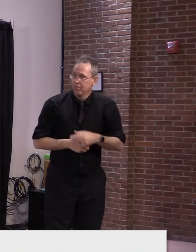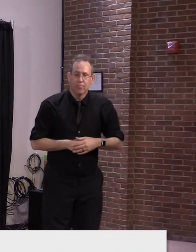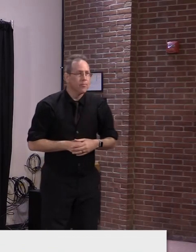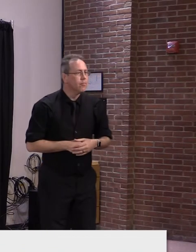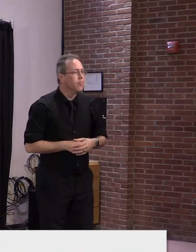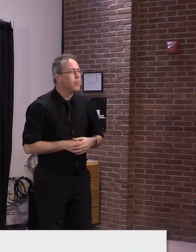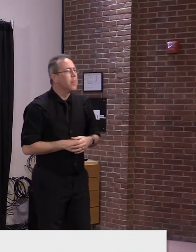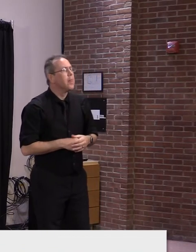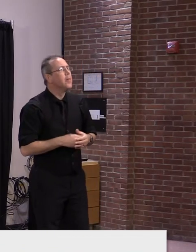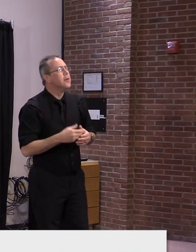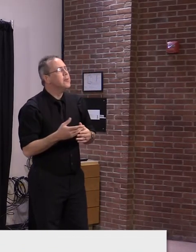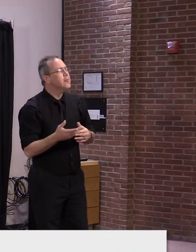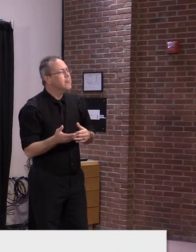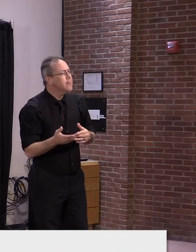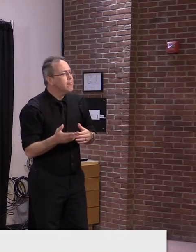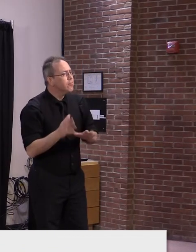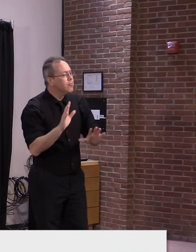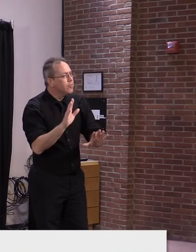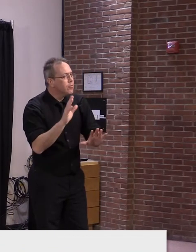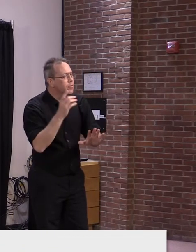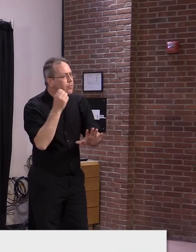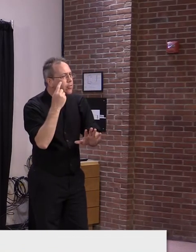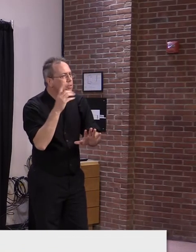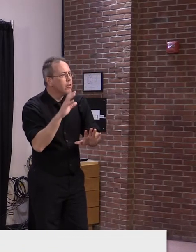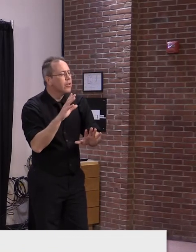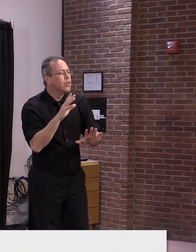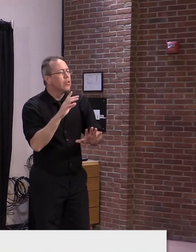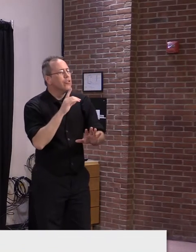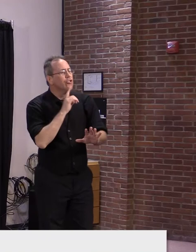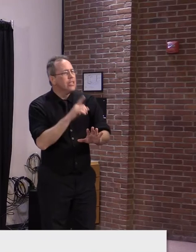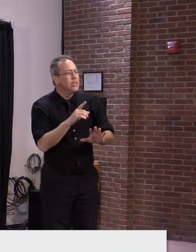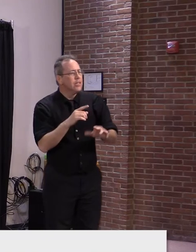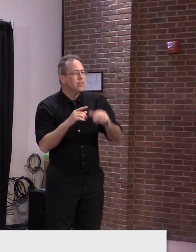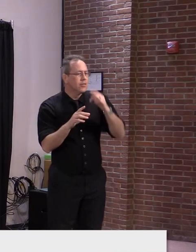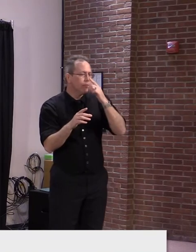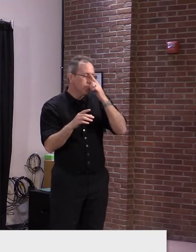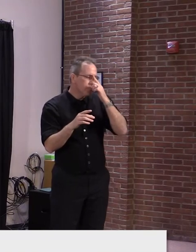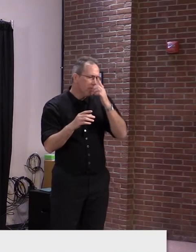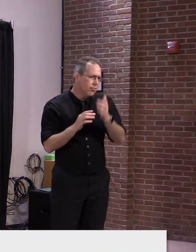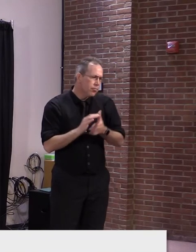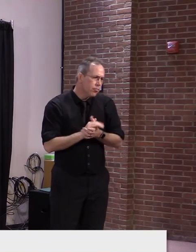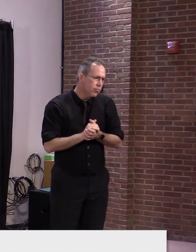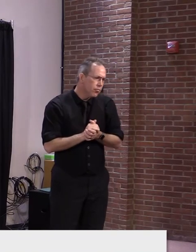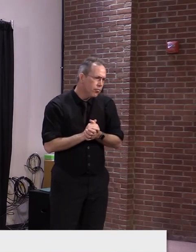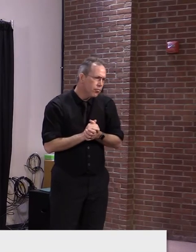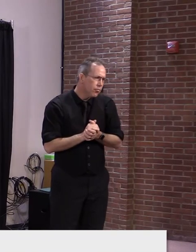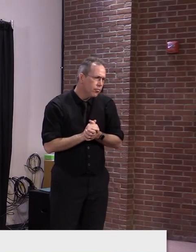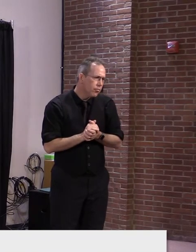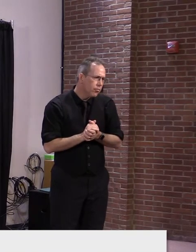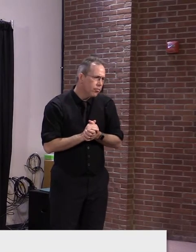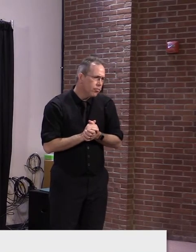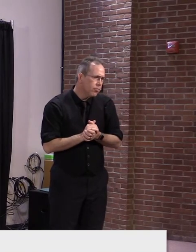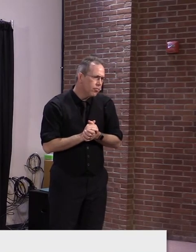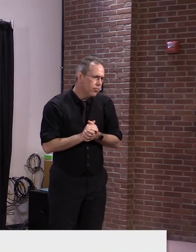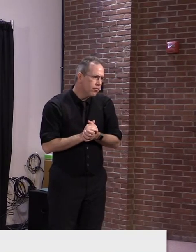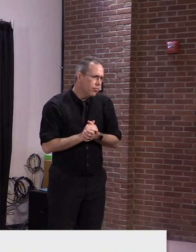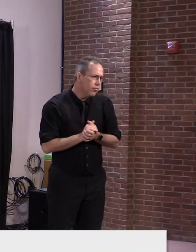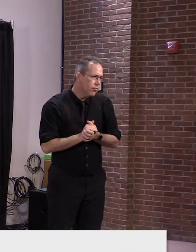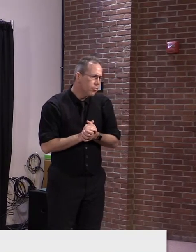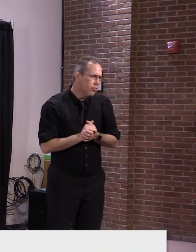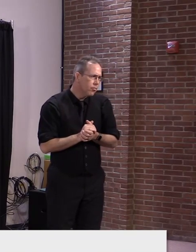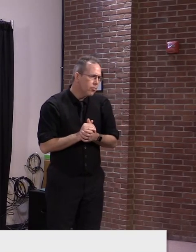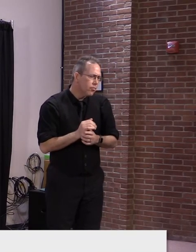Yeah, Lisa, I might just add that I think in the past, I mean, over the last few